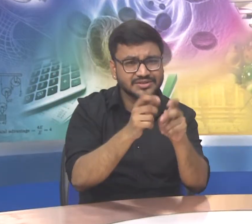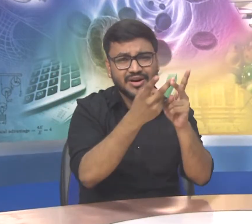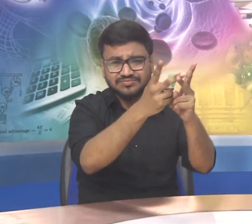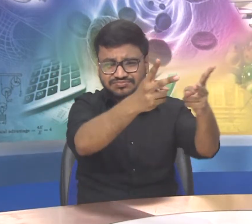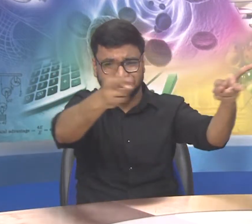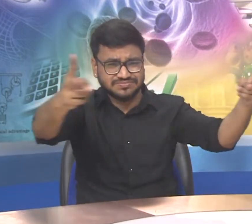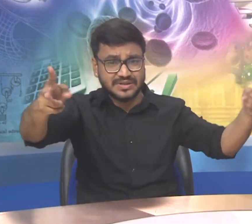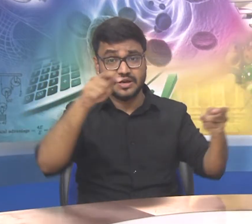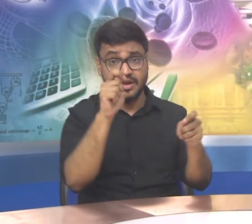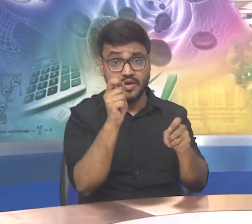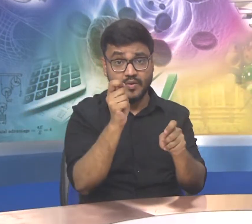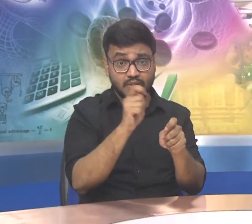area.